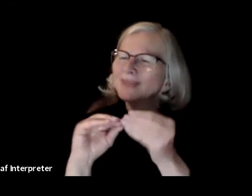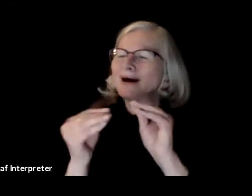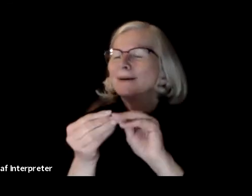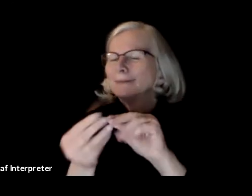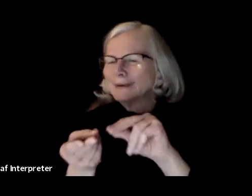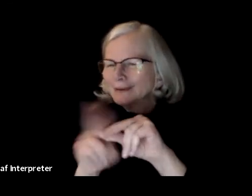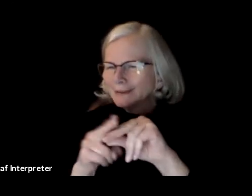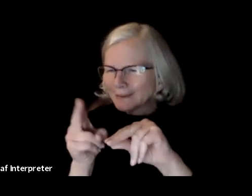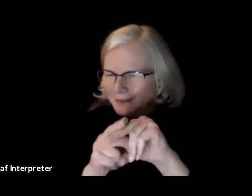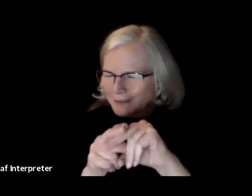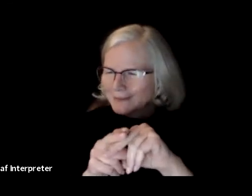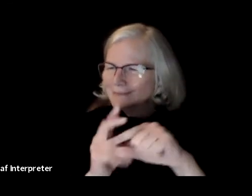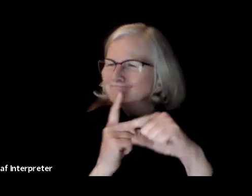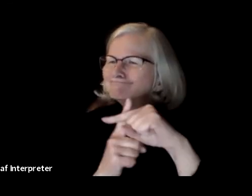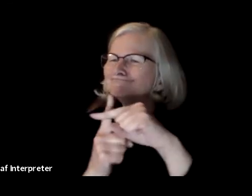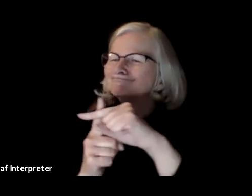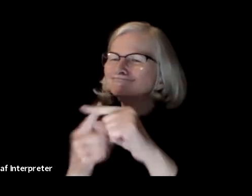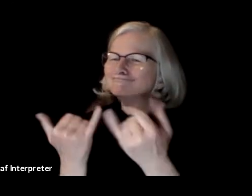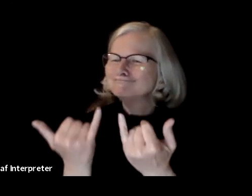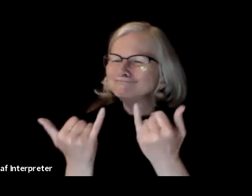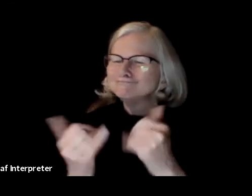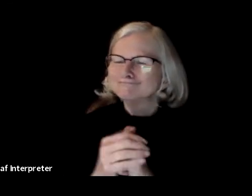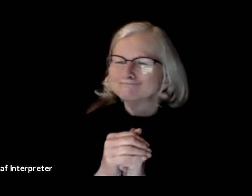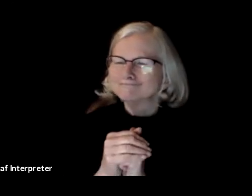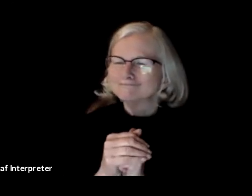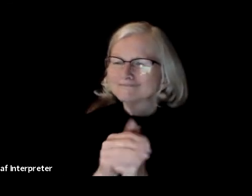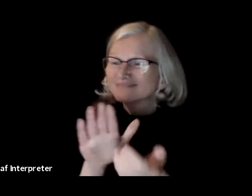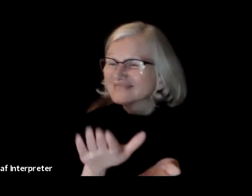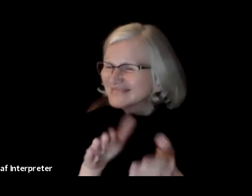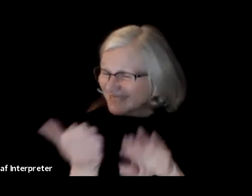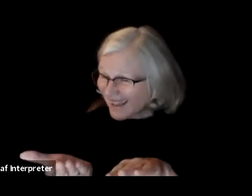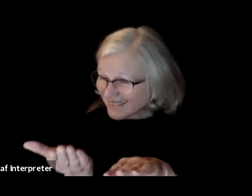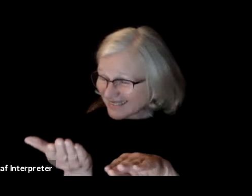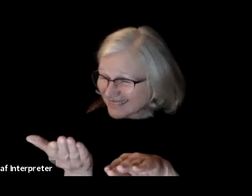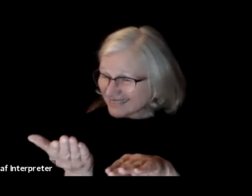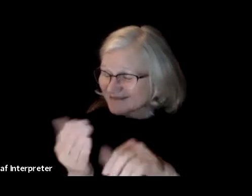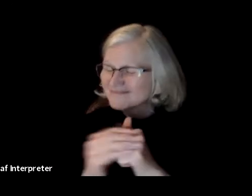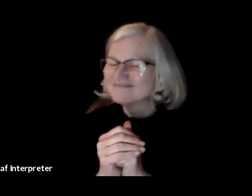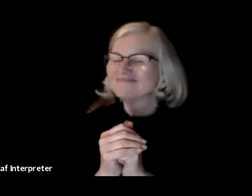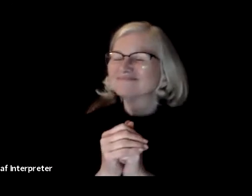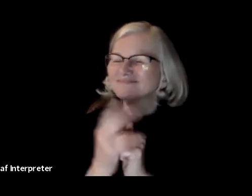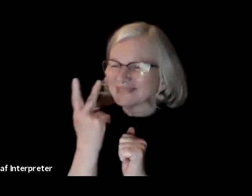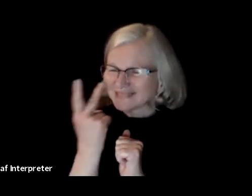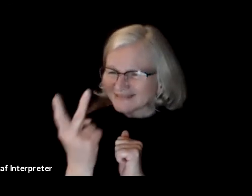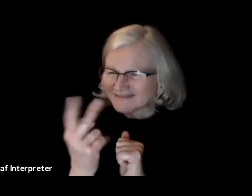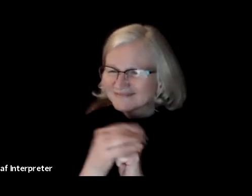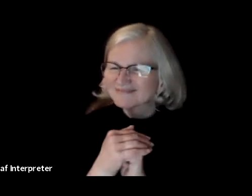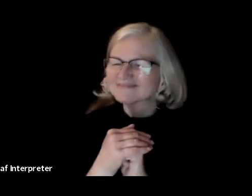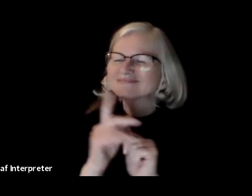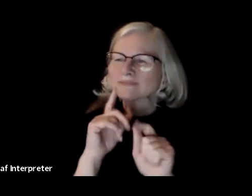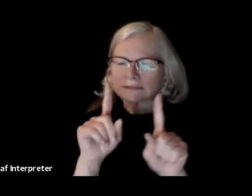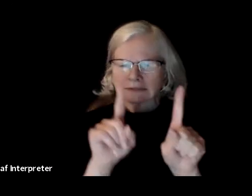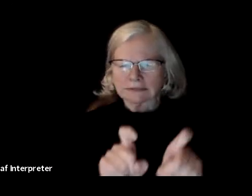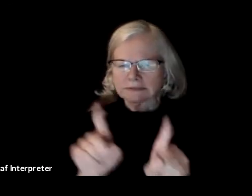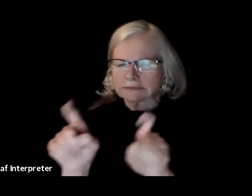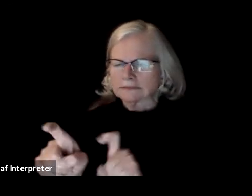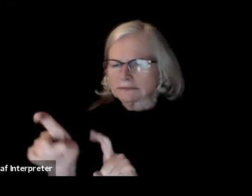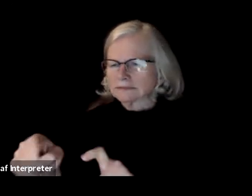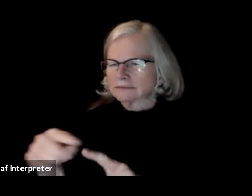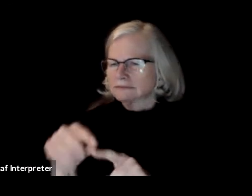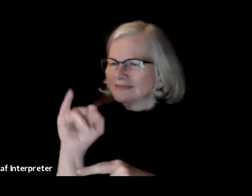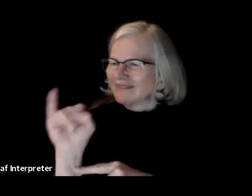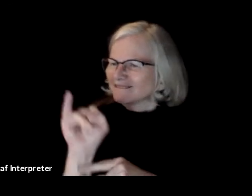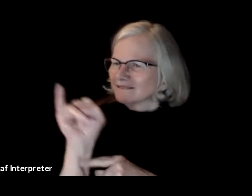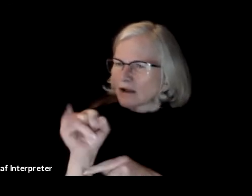somber reminder of that. Frequent testing and rigorous infection control are still vital tools across all our